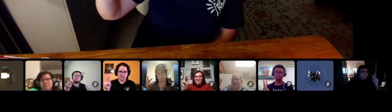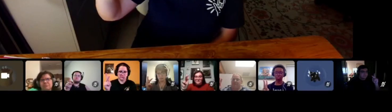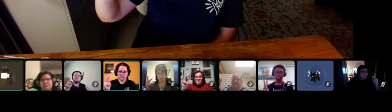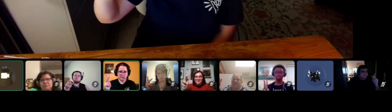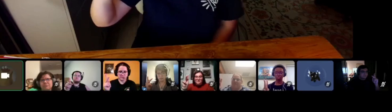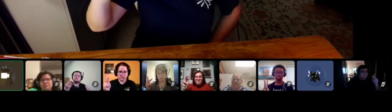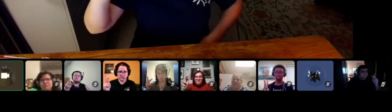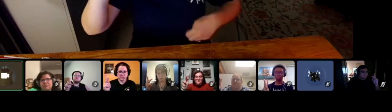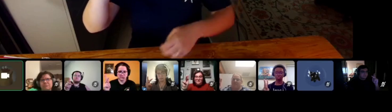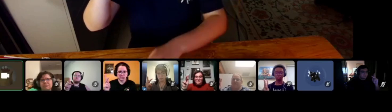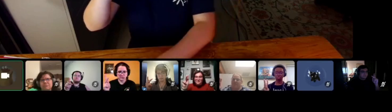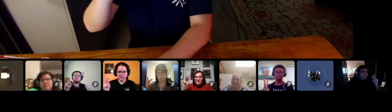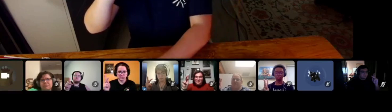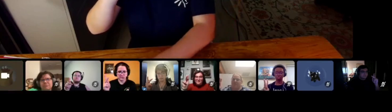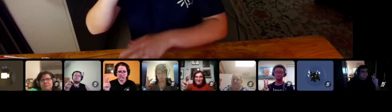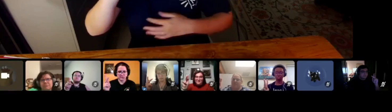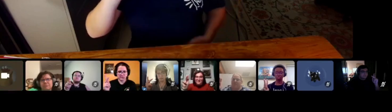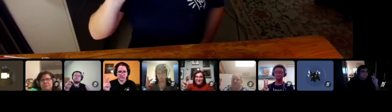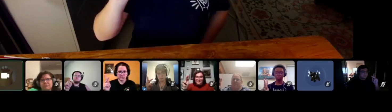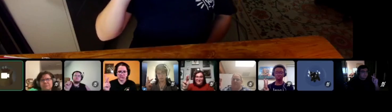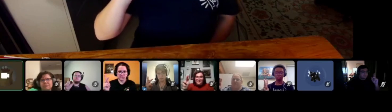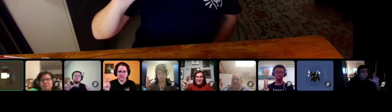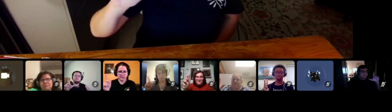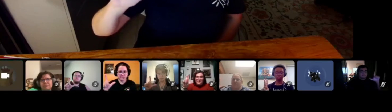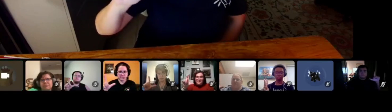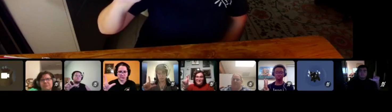There you go. Okay, good. L.